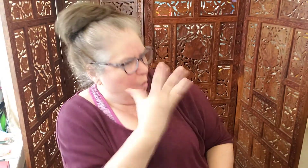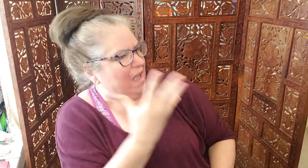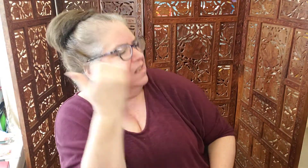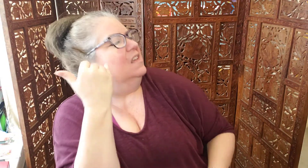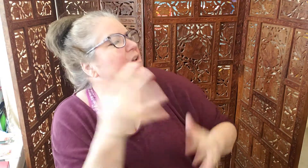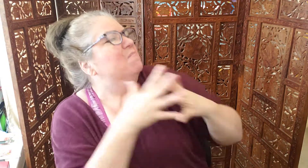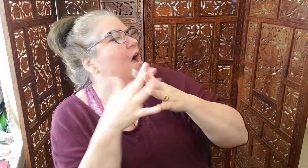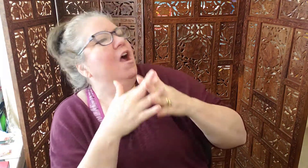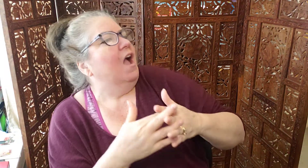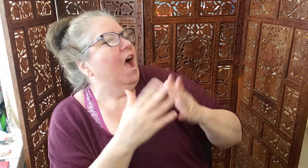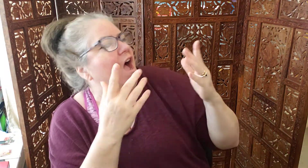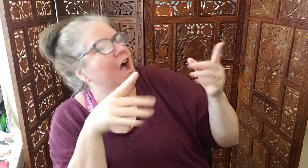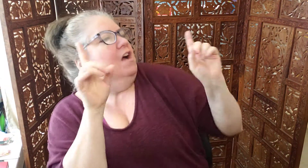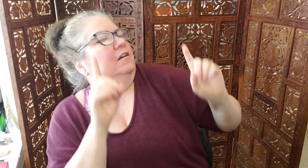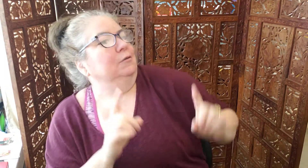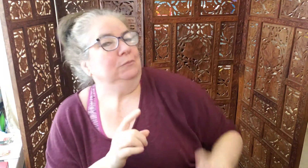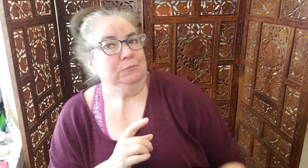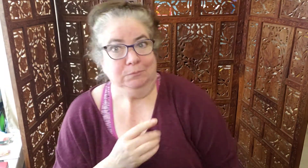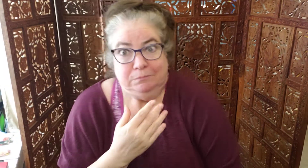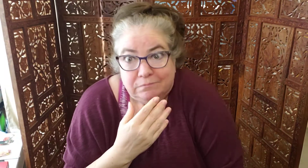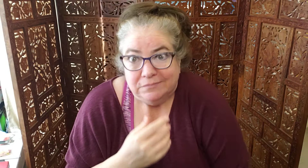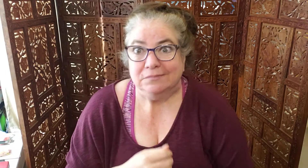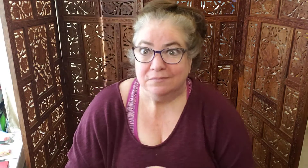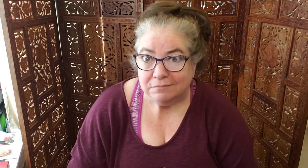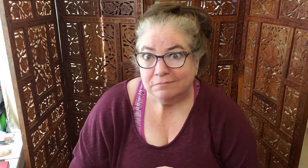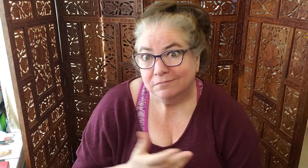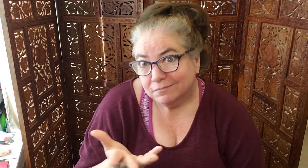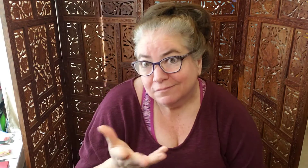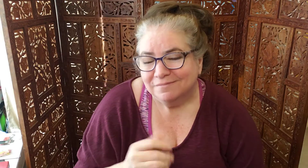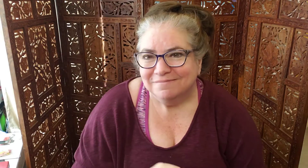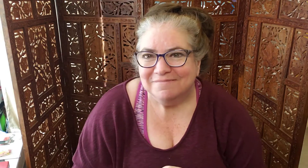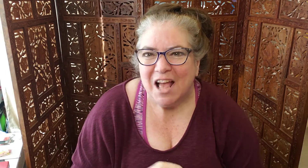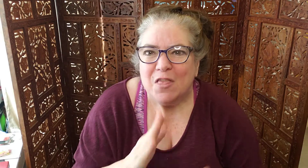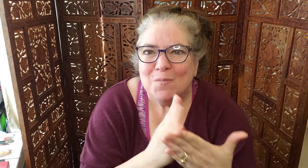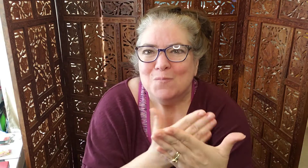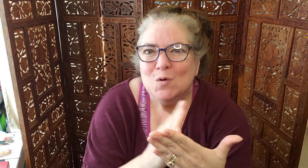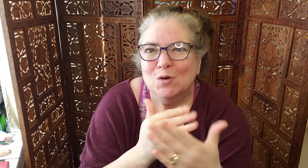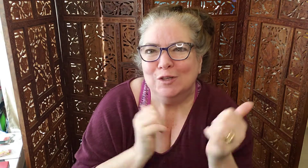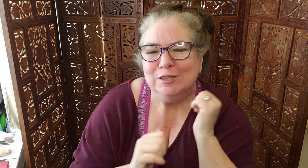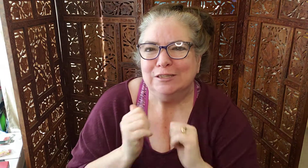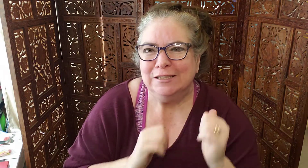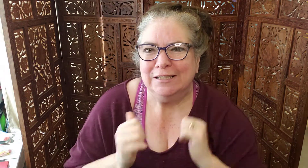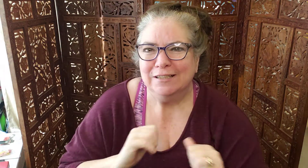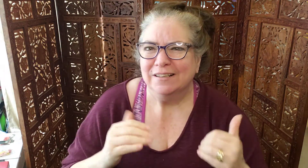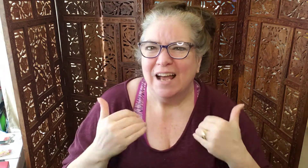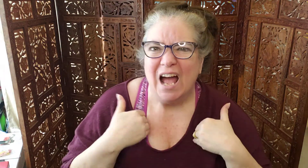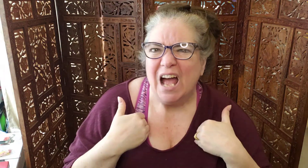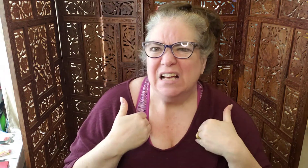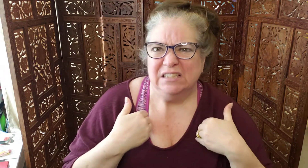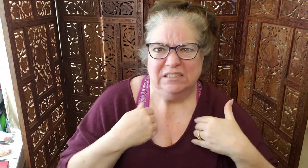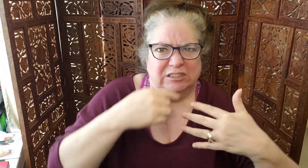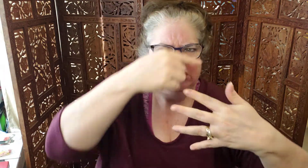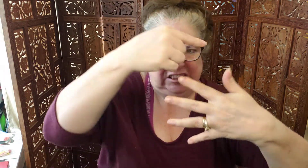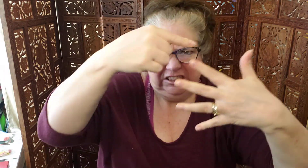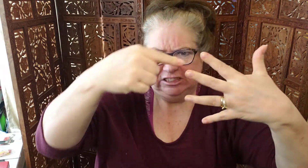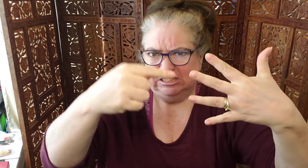America. The musical has produced a hit parade parade of